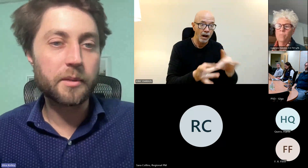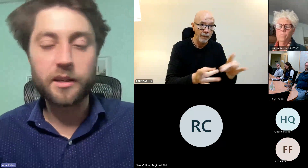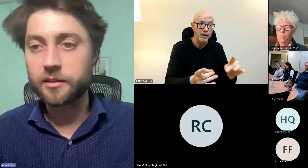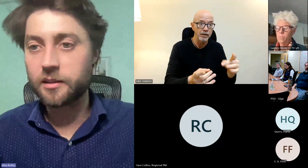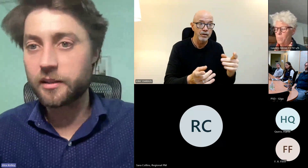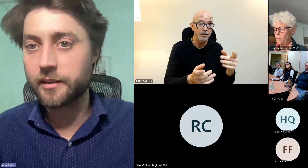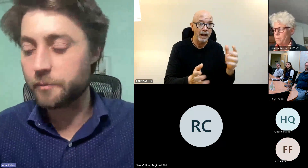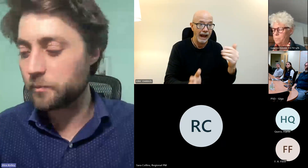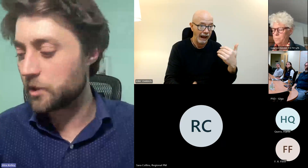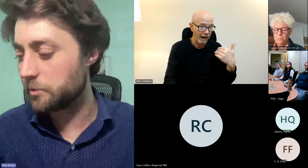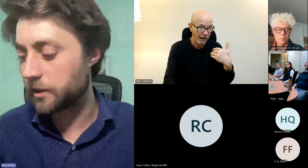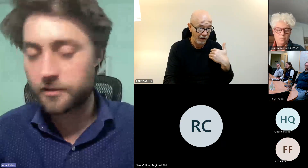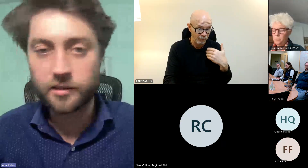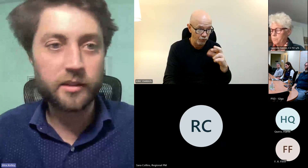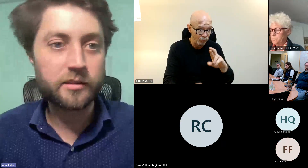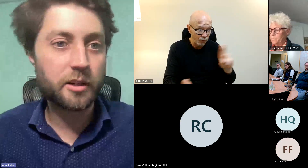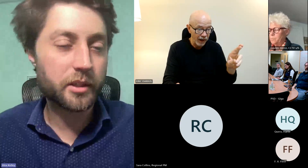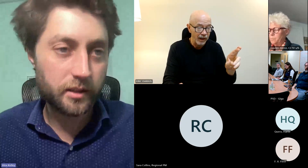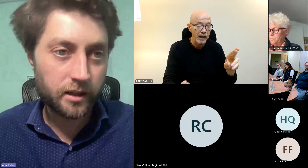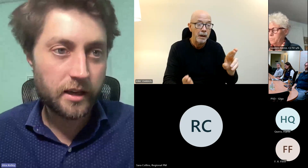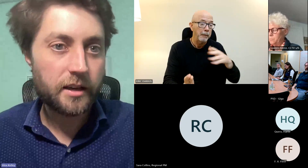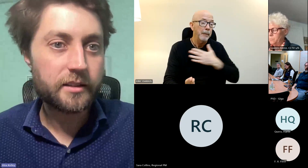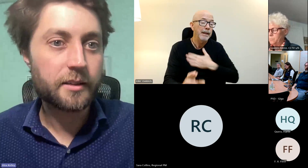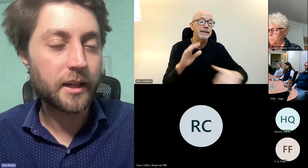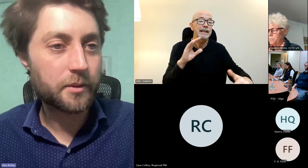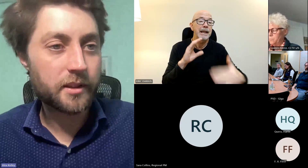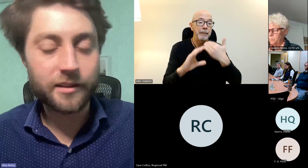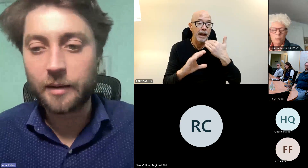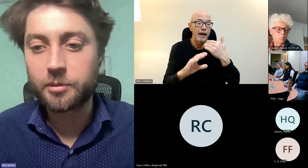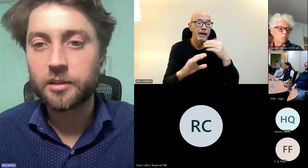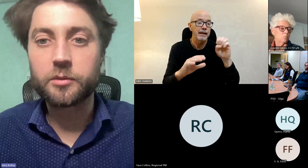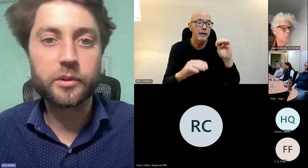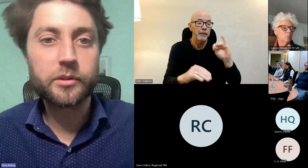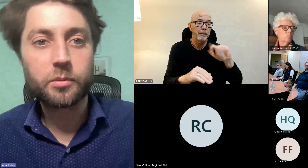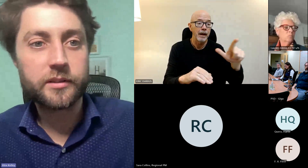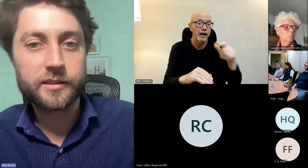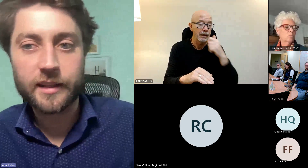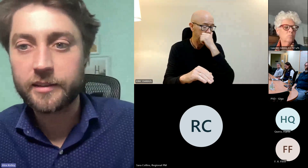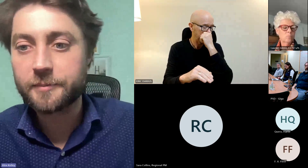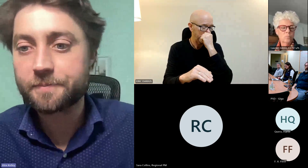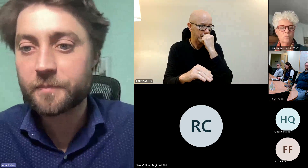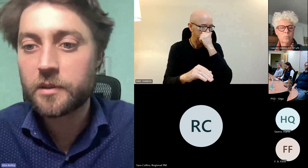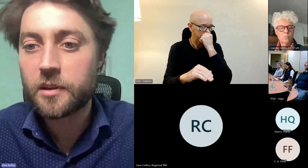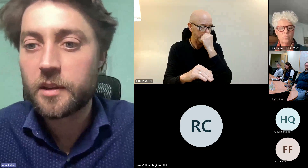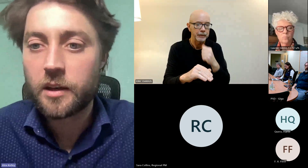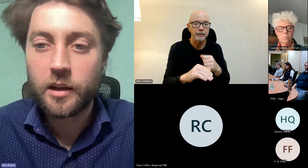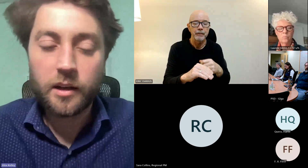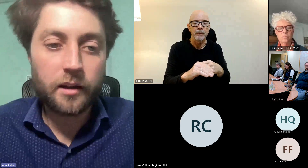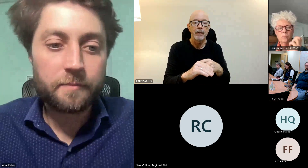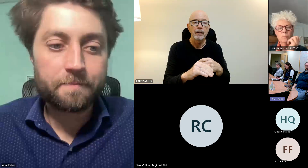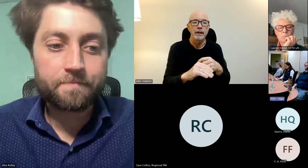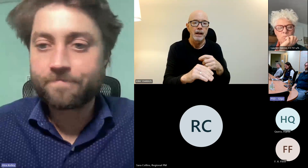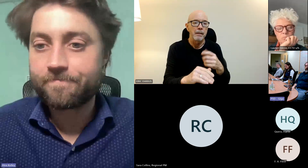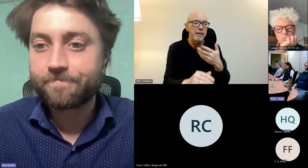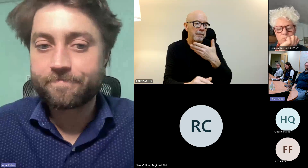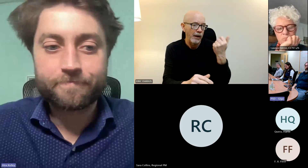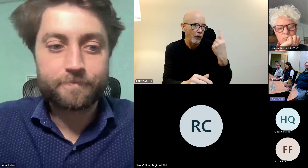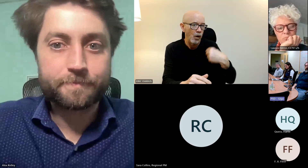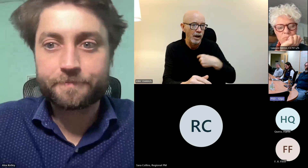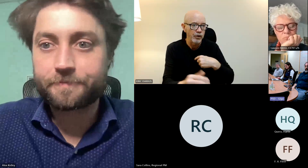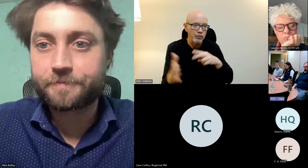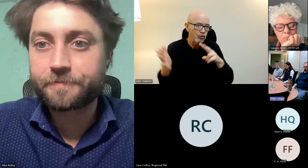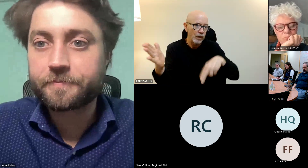them emailed, just because the transcription sometimes doesn't capture everyone's words exactly. Great. Thank